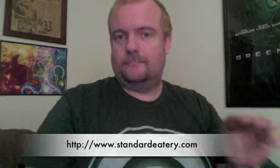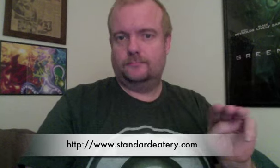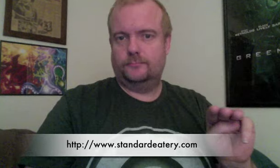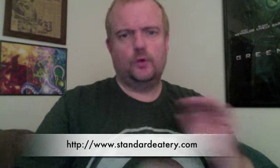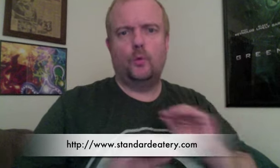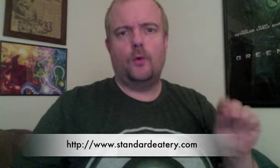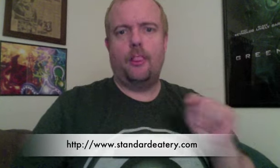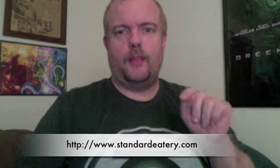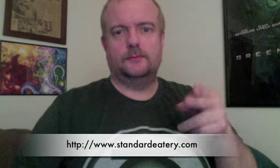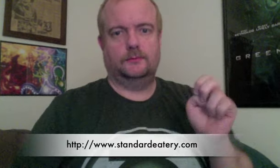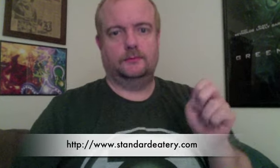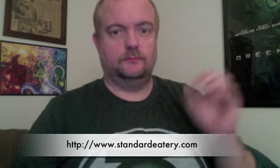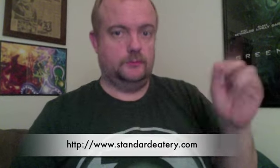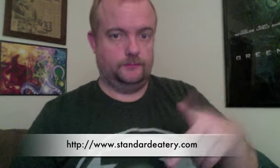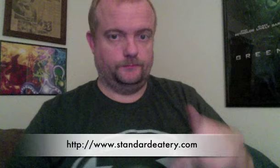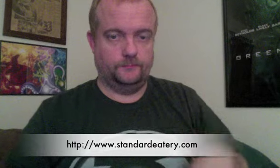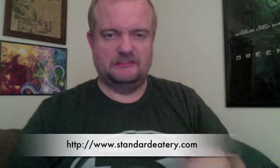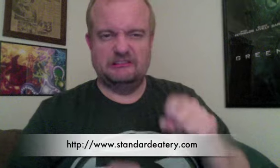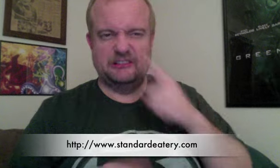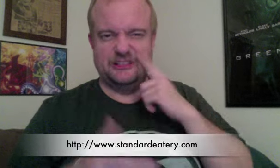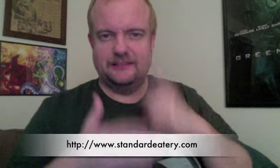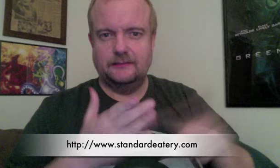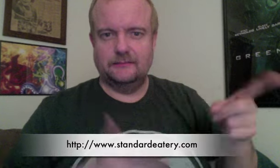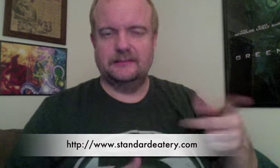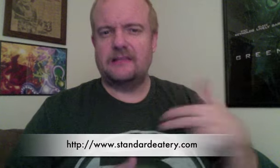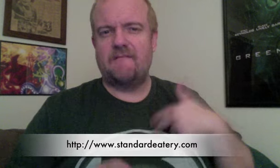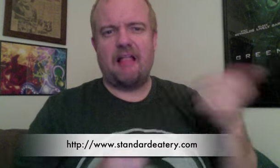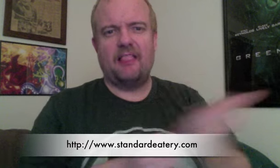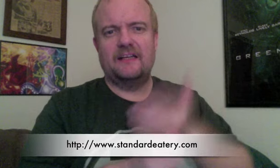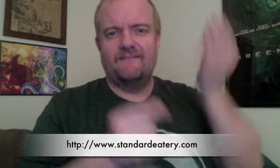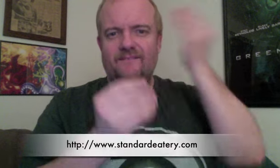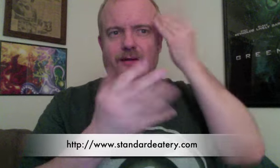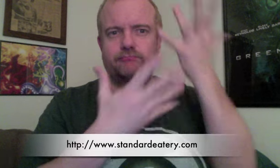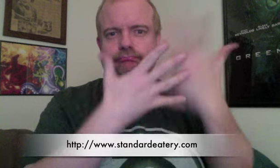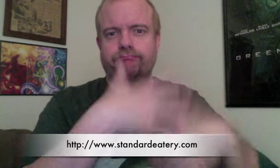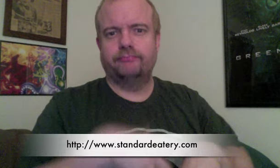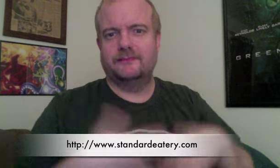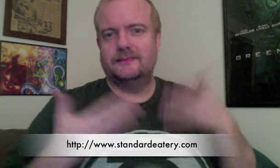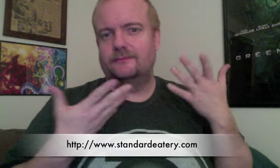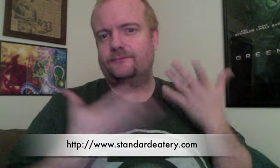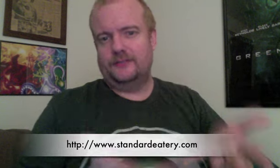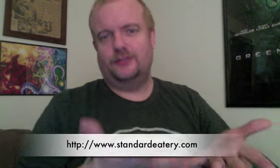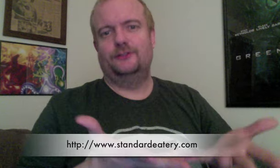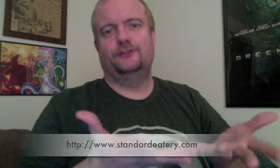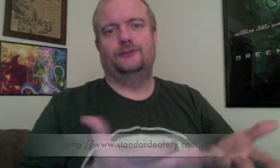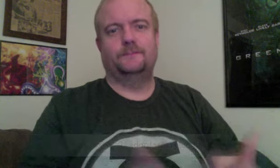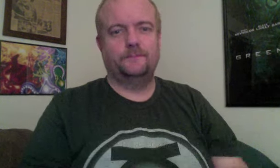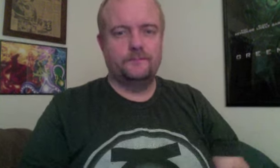pay shipping and processing. Altogether, that's now an over $260 value, still for